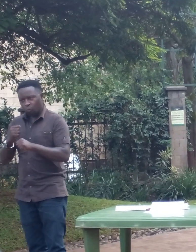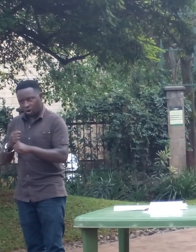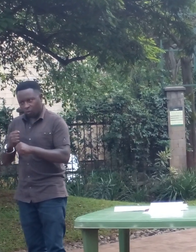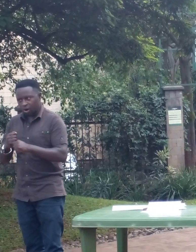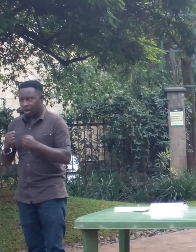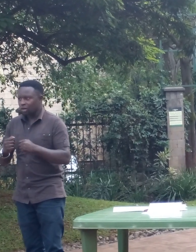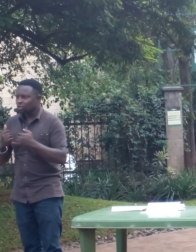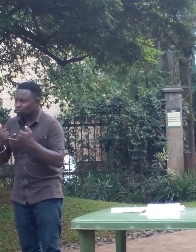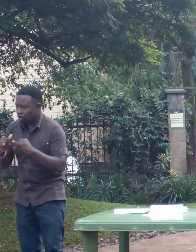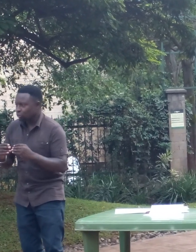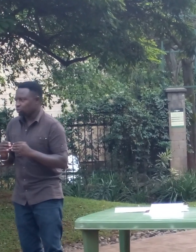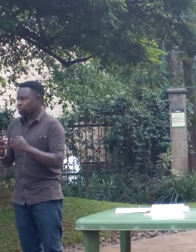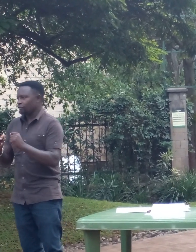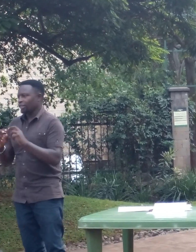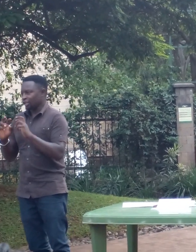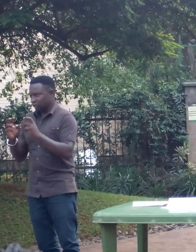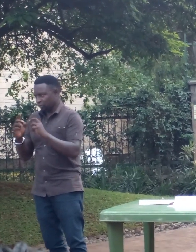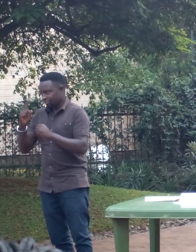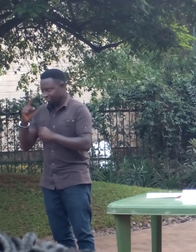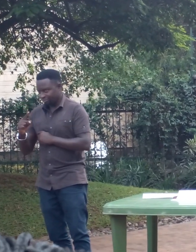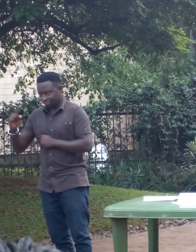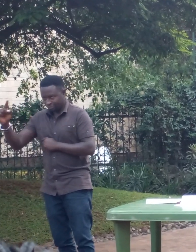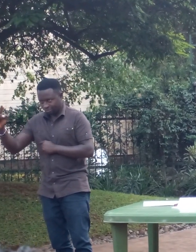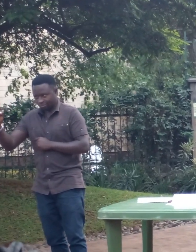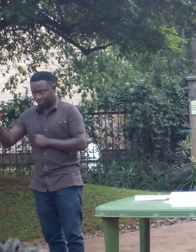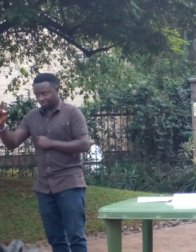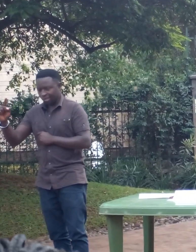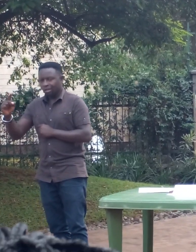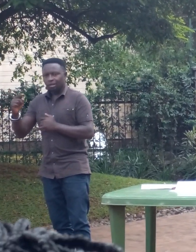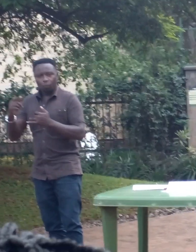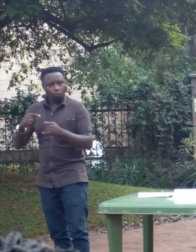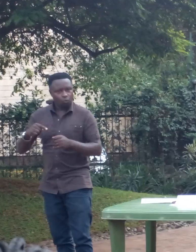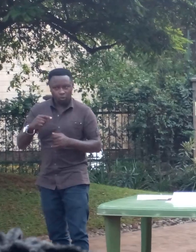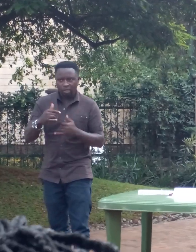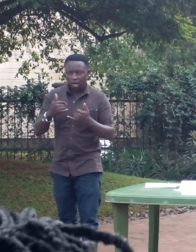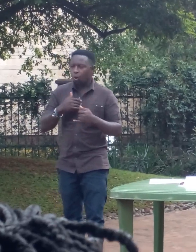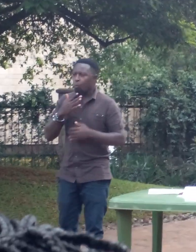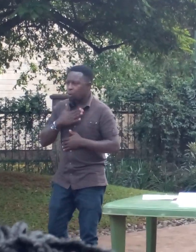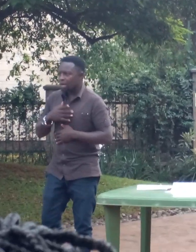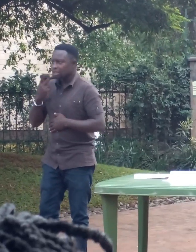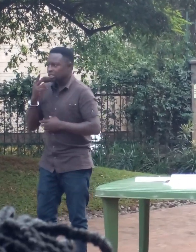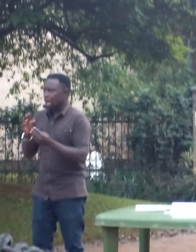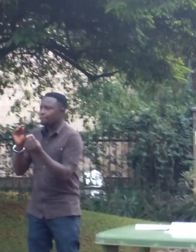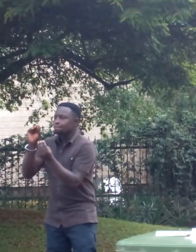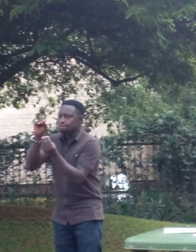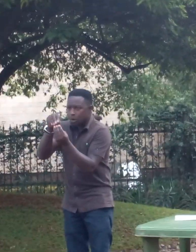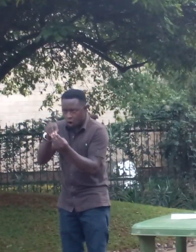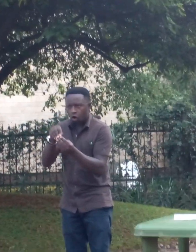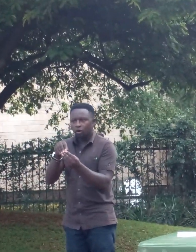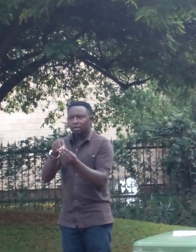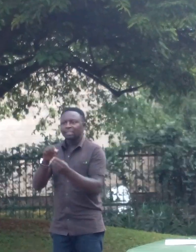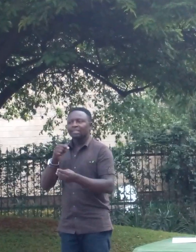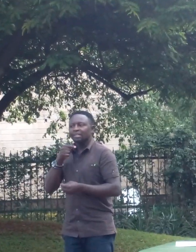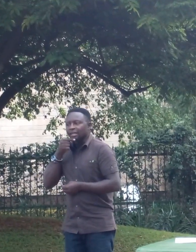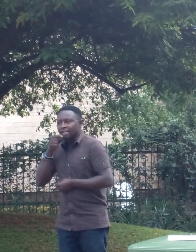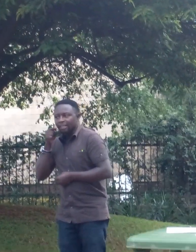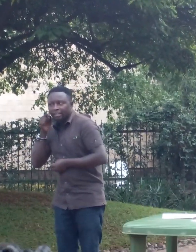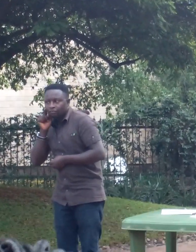and some of the officials have really tried to solve some issues, and we really worked on that. We want to see more